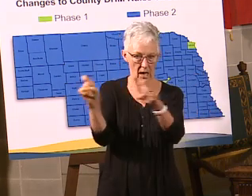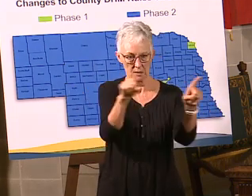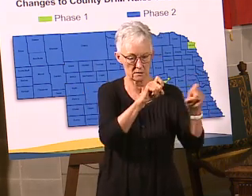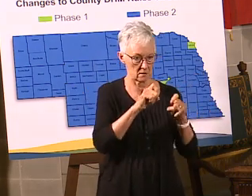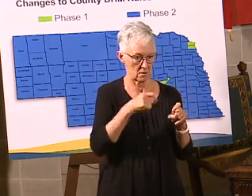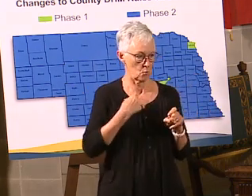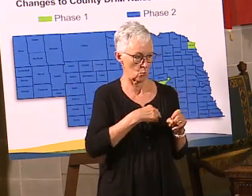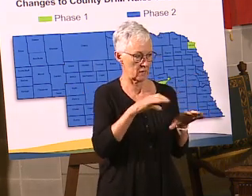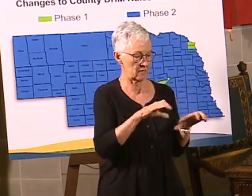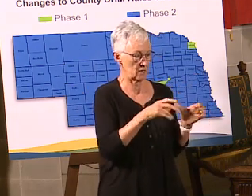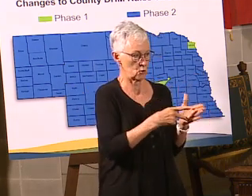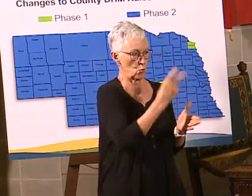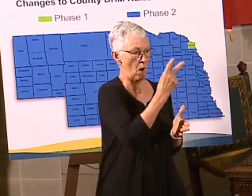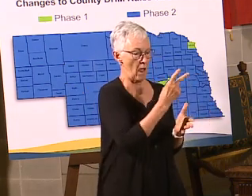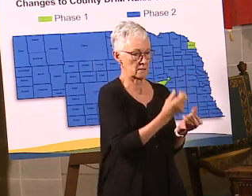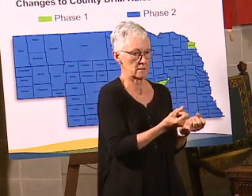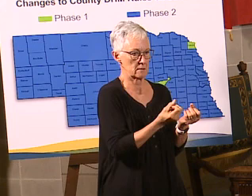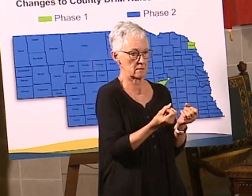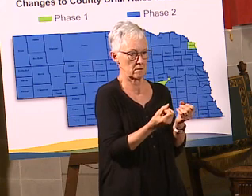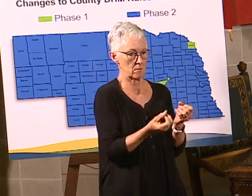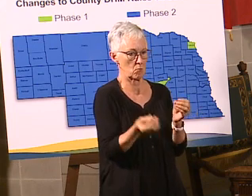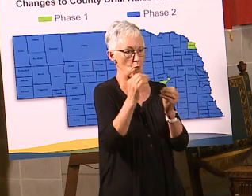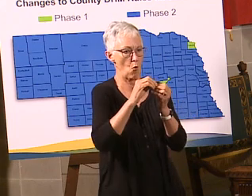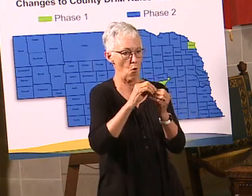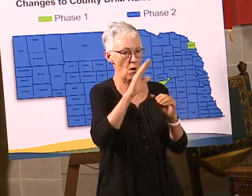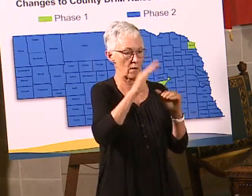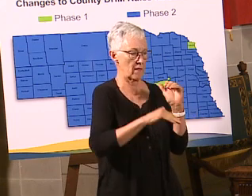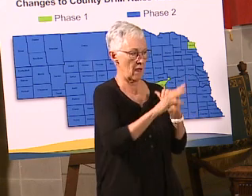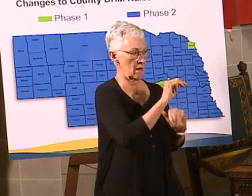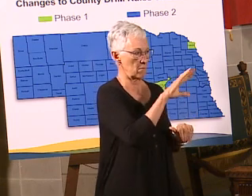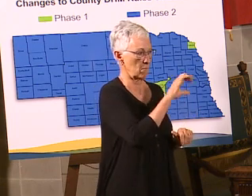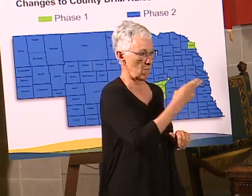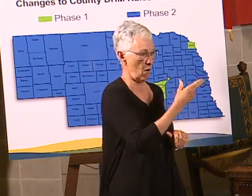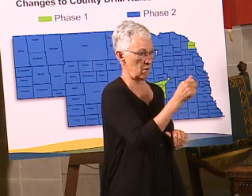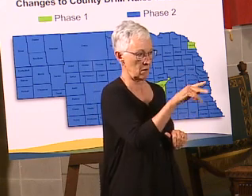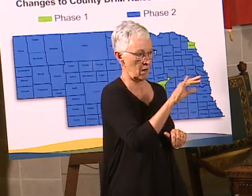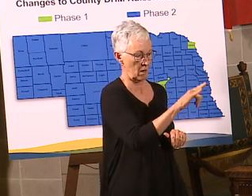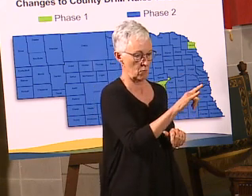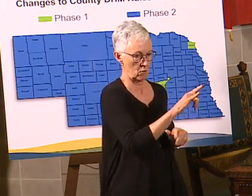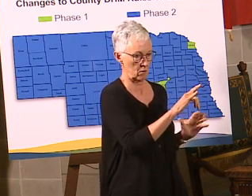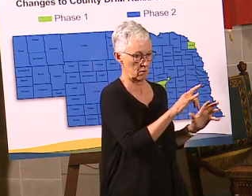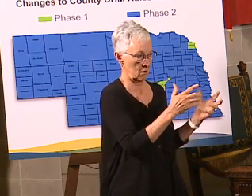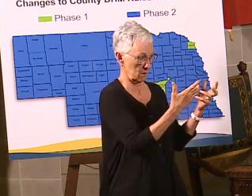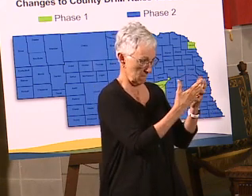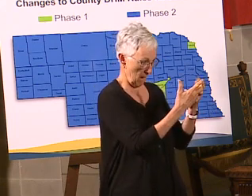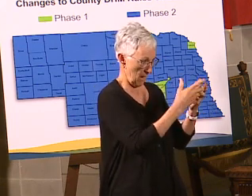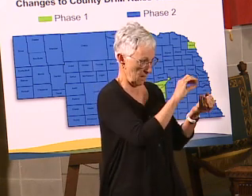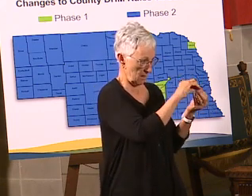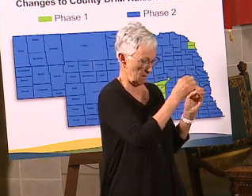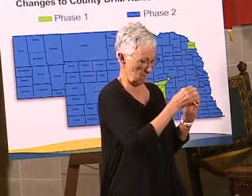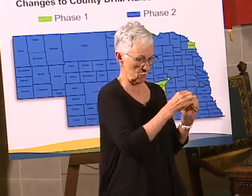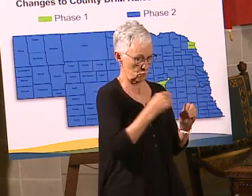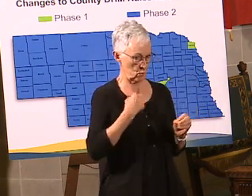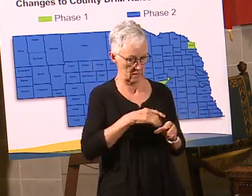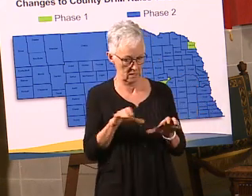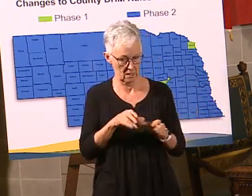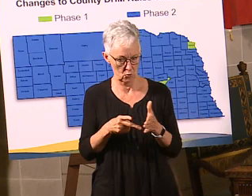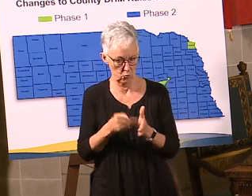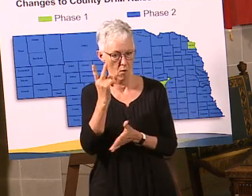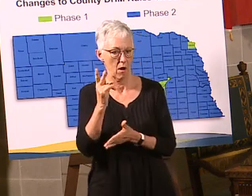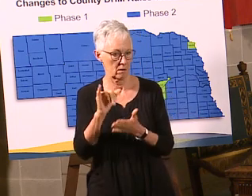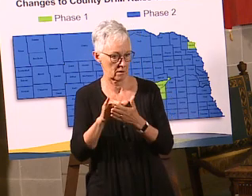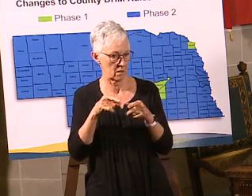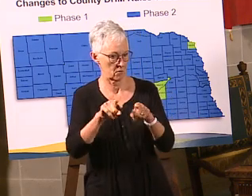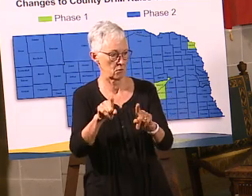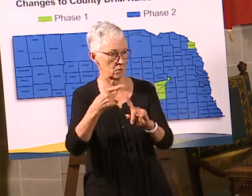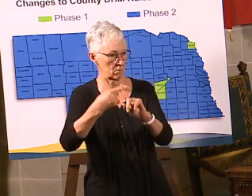in May as we did in March and April combined. So testing capacity in the state of Nebraska has really ramped up. We'll probably